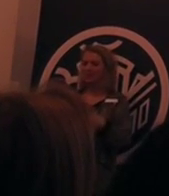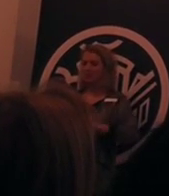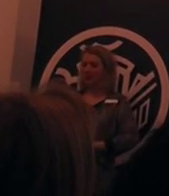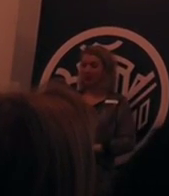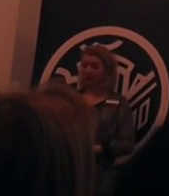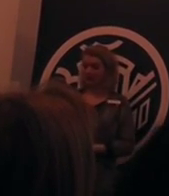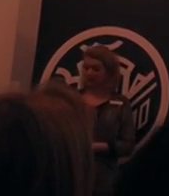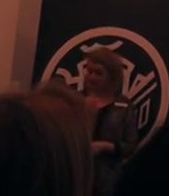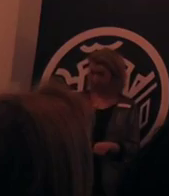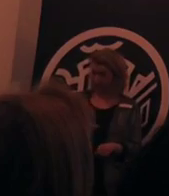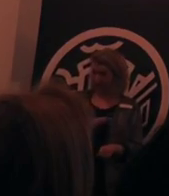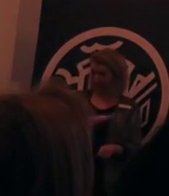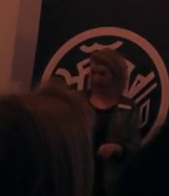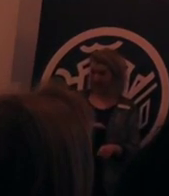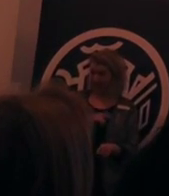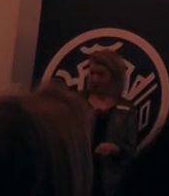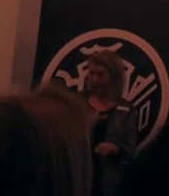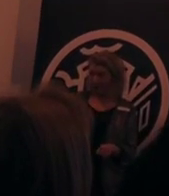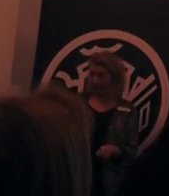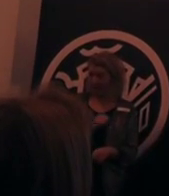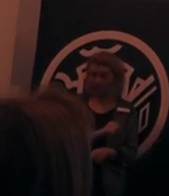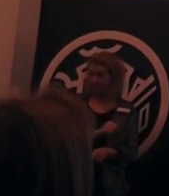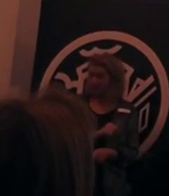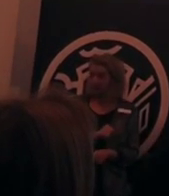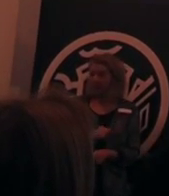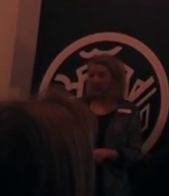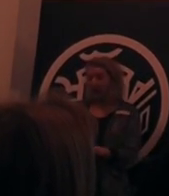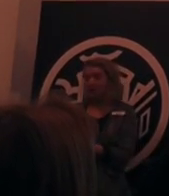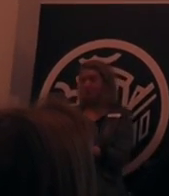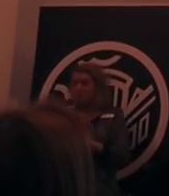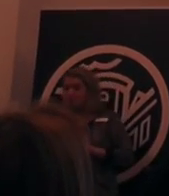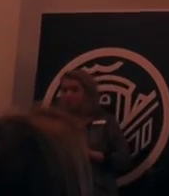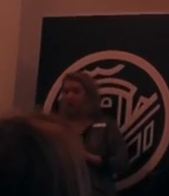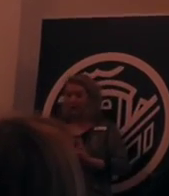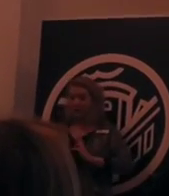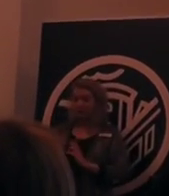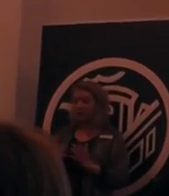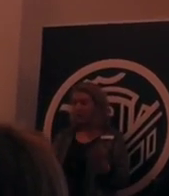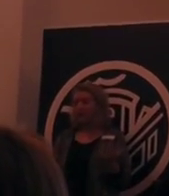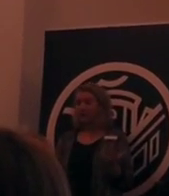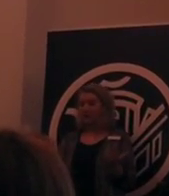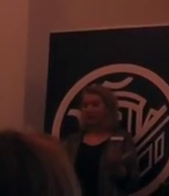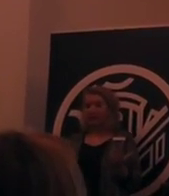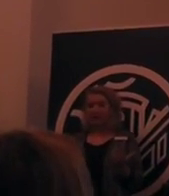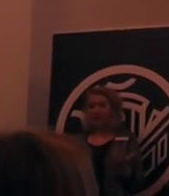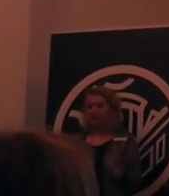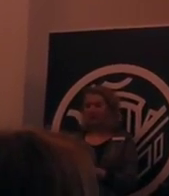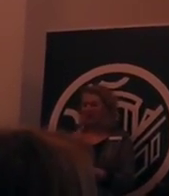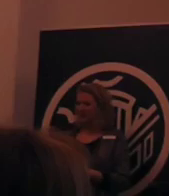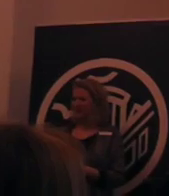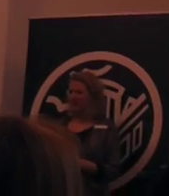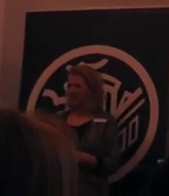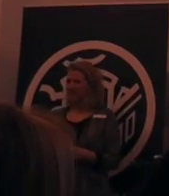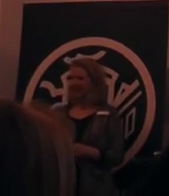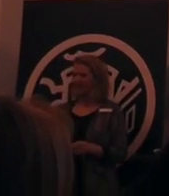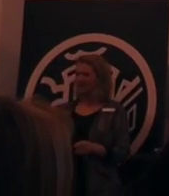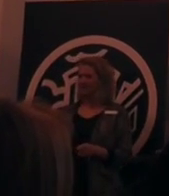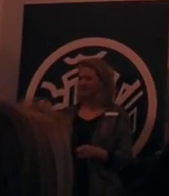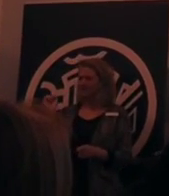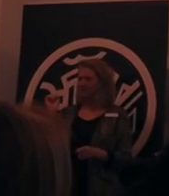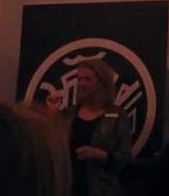their 50s. And there's a lot of young people, especially people who are out of work and hear a message that who's to blame for you being out of